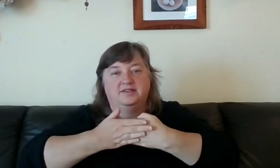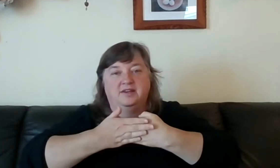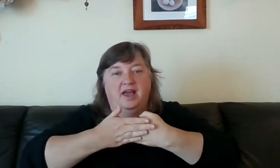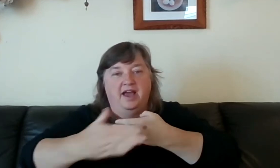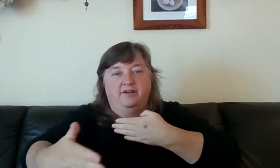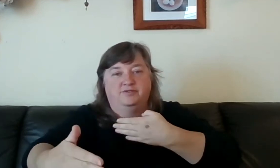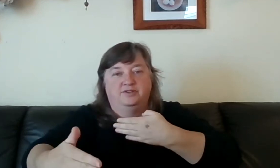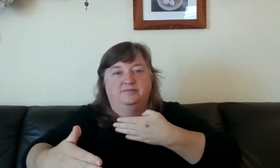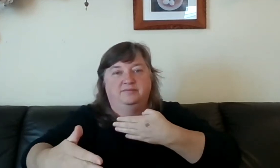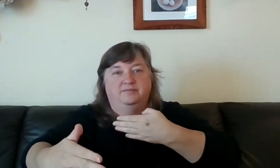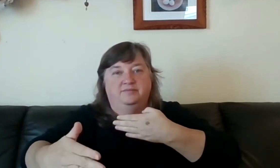and you after.